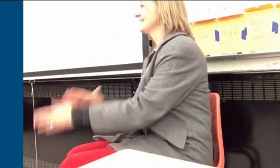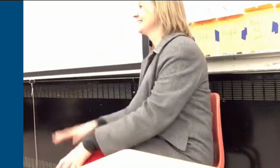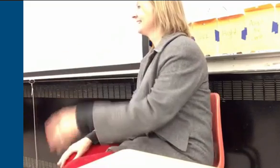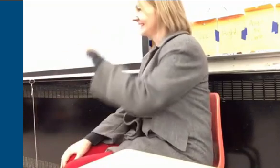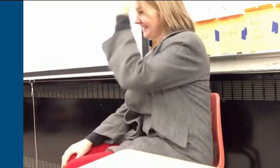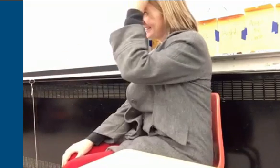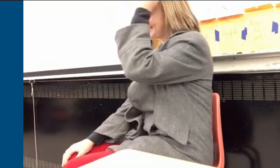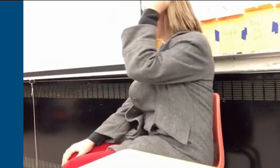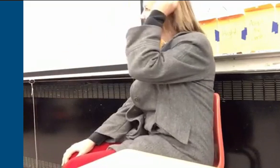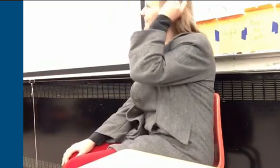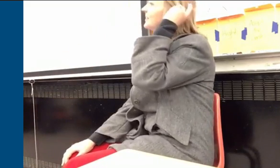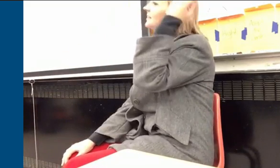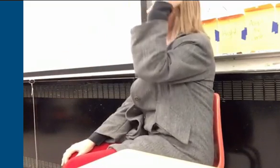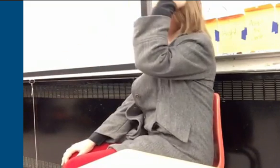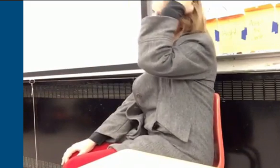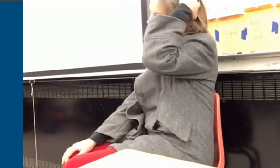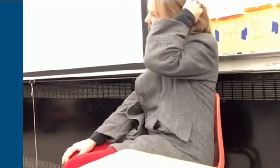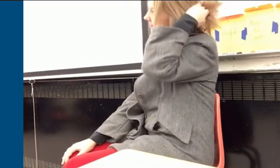Soon enough. Thanks.